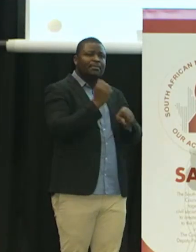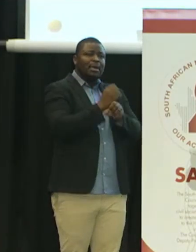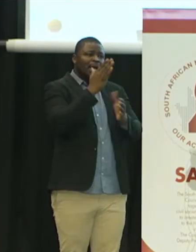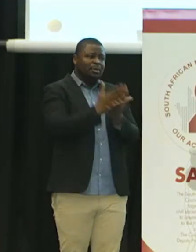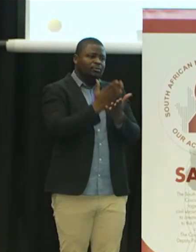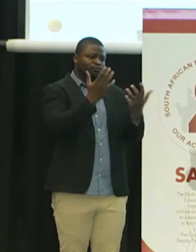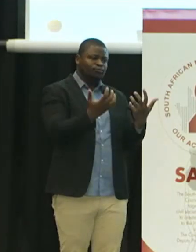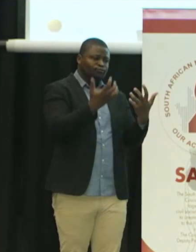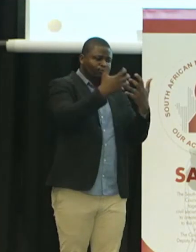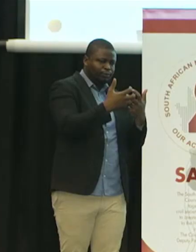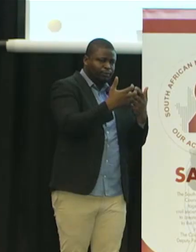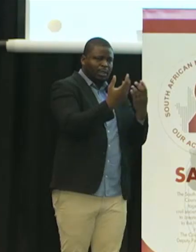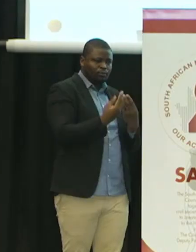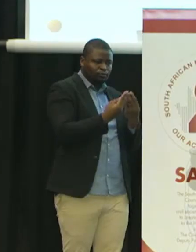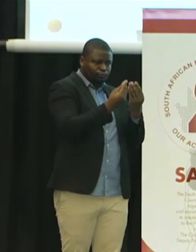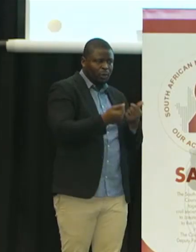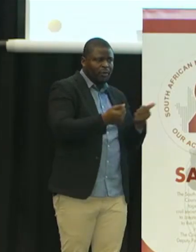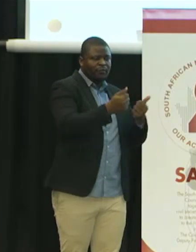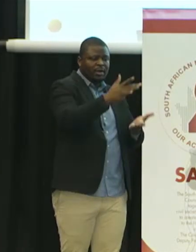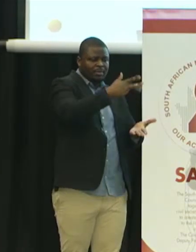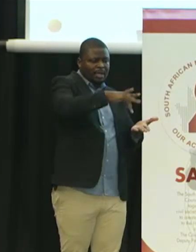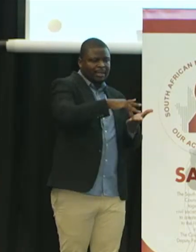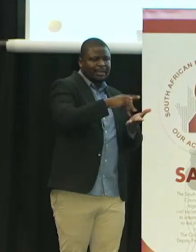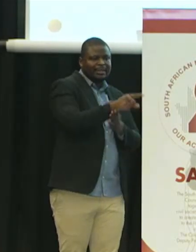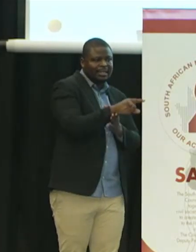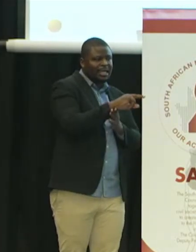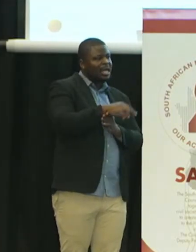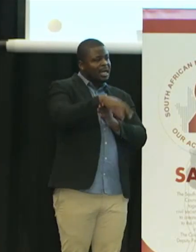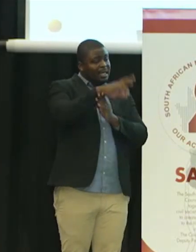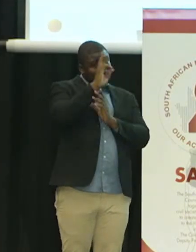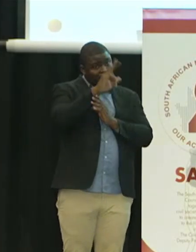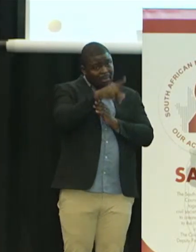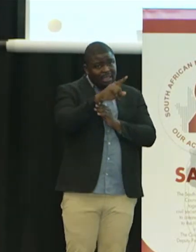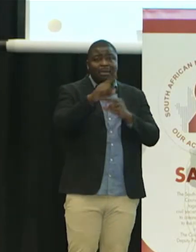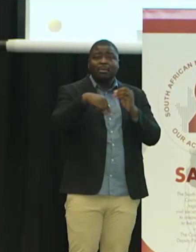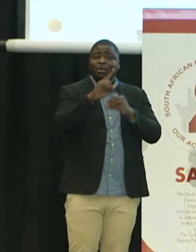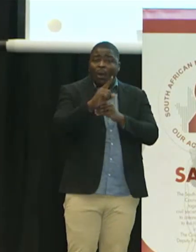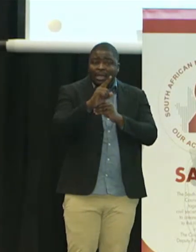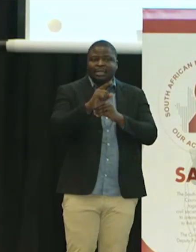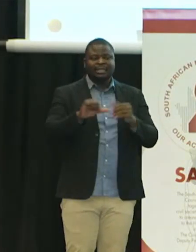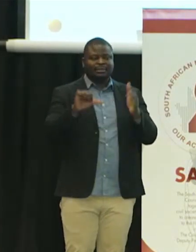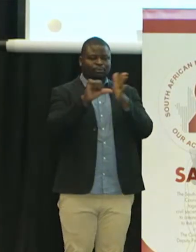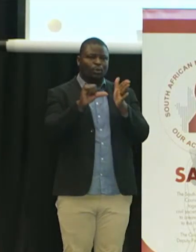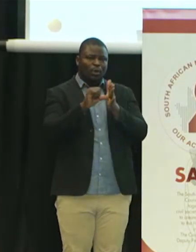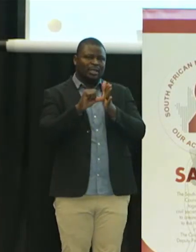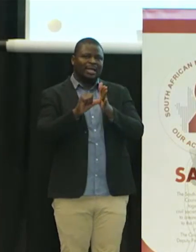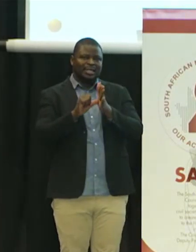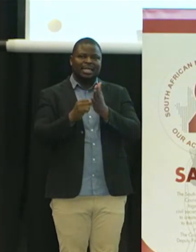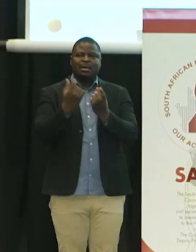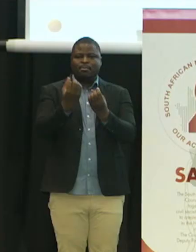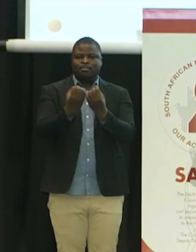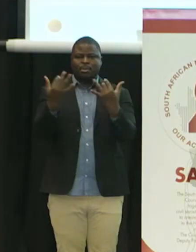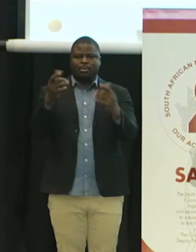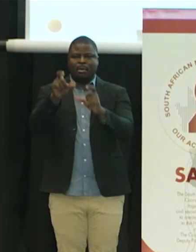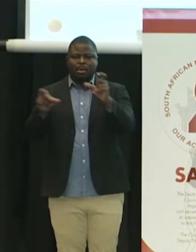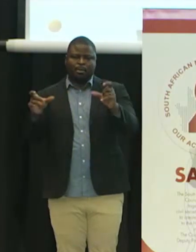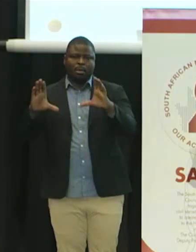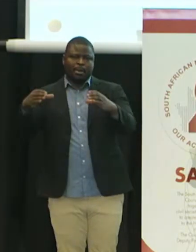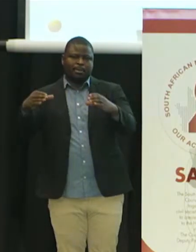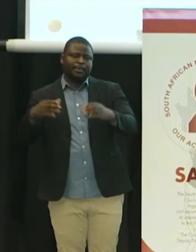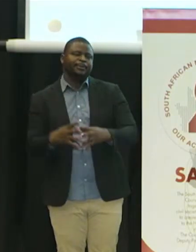high transmission area, because it is all about the key population. So in